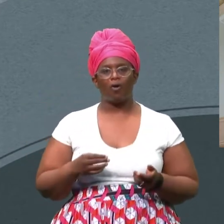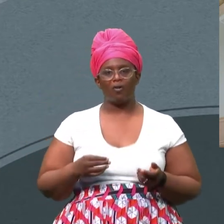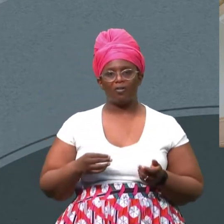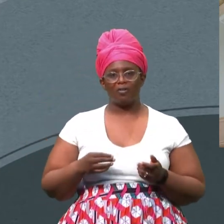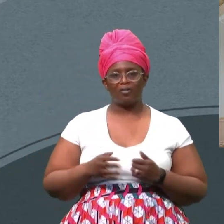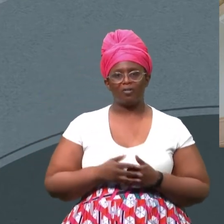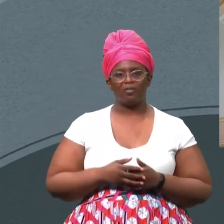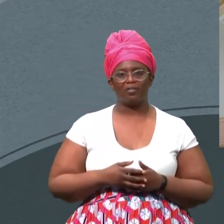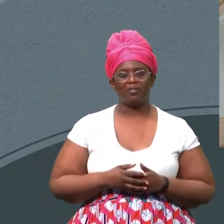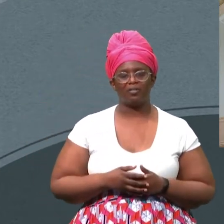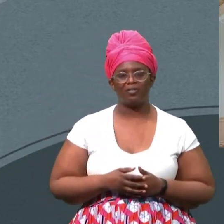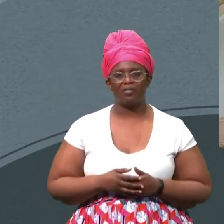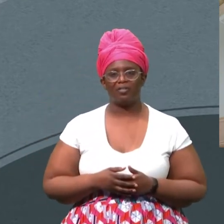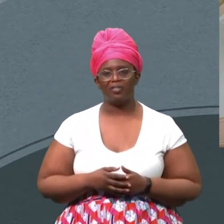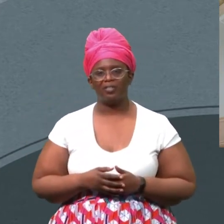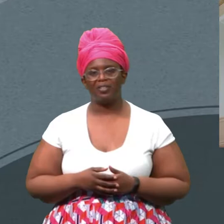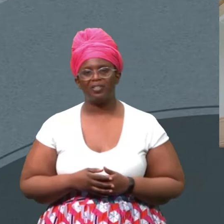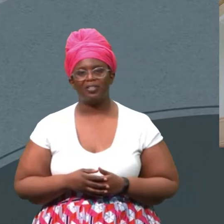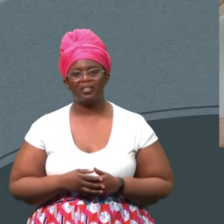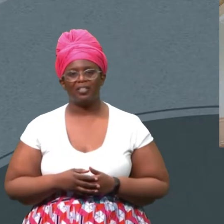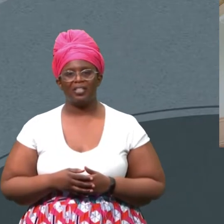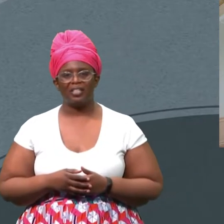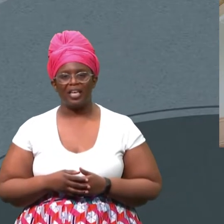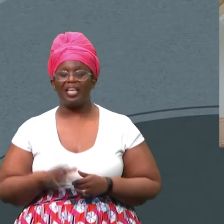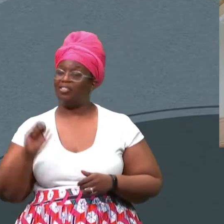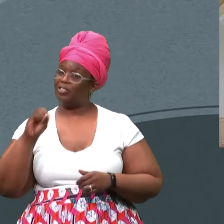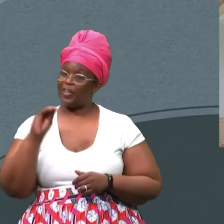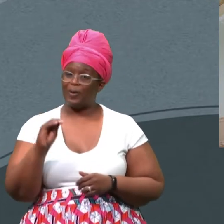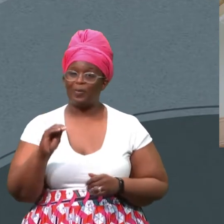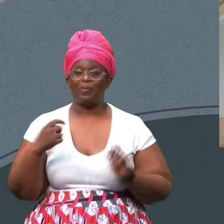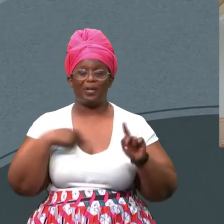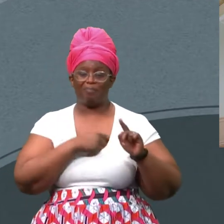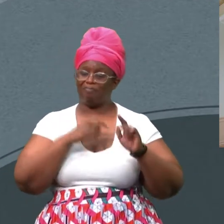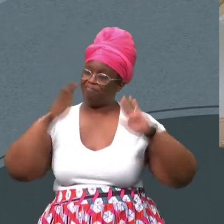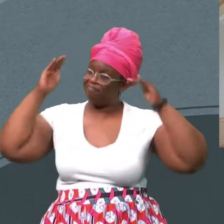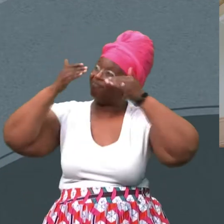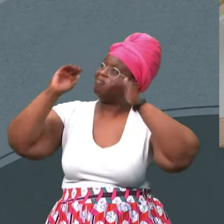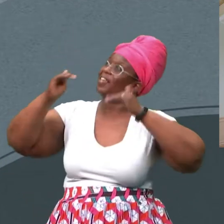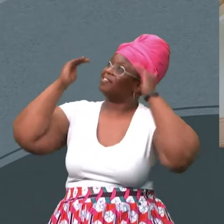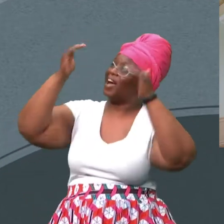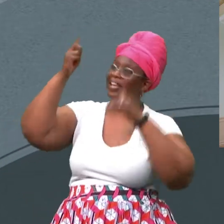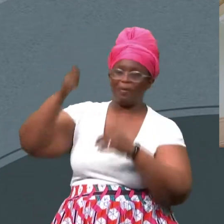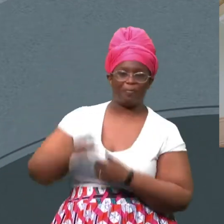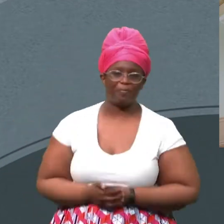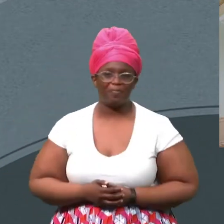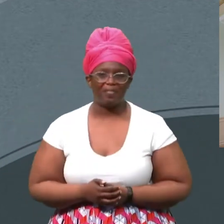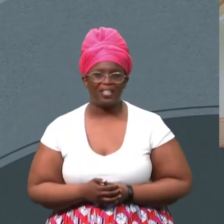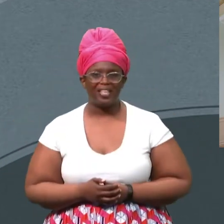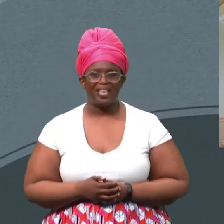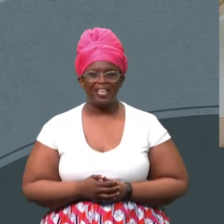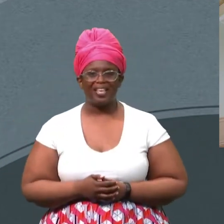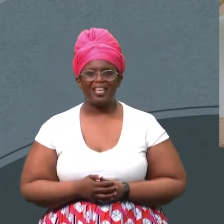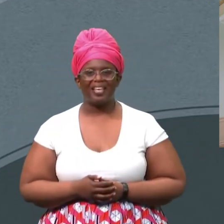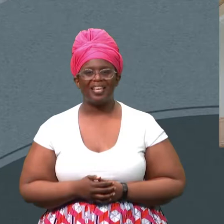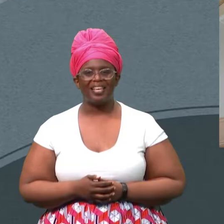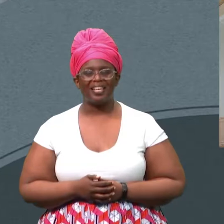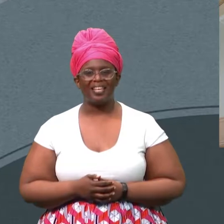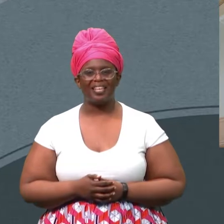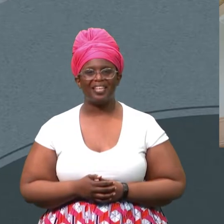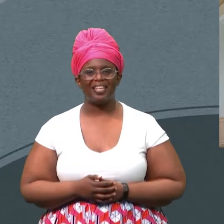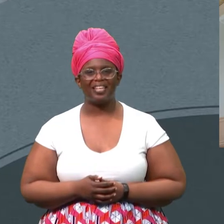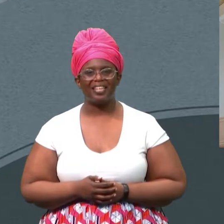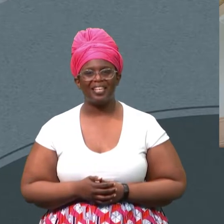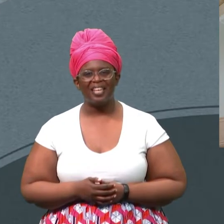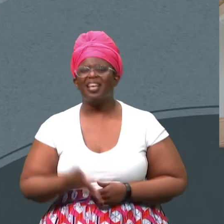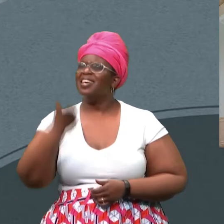creatures. And thus he is said to be magnified. See, when we magnify the Lord, I'm not making him bigger